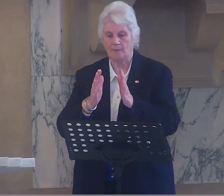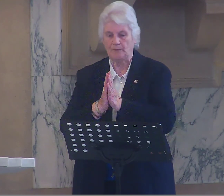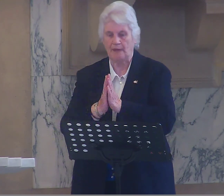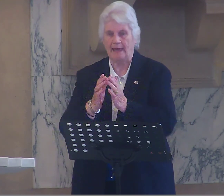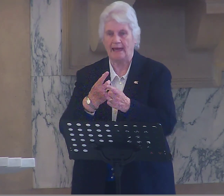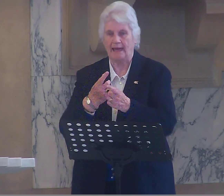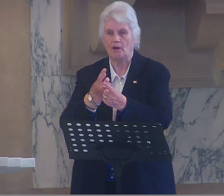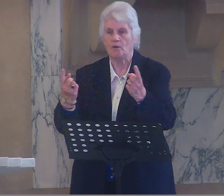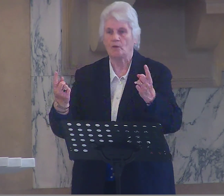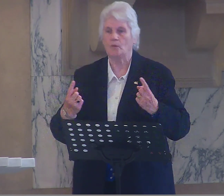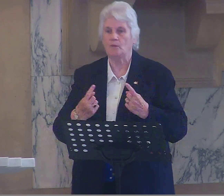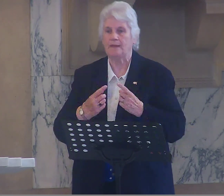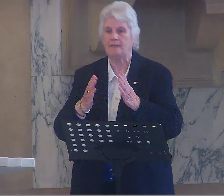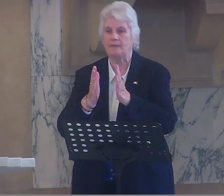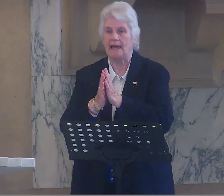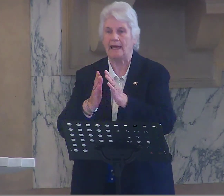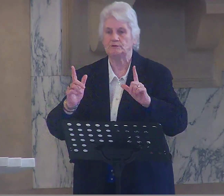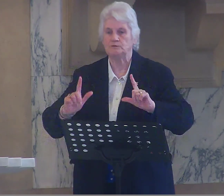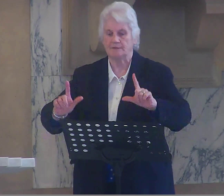first. This is our prayer.